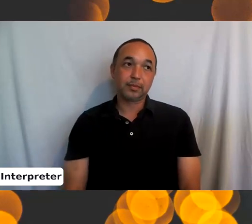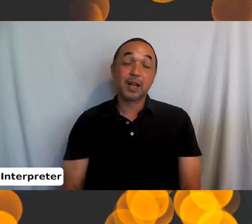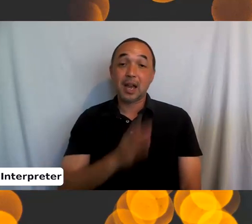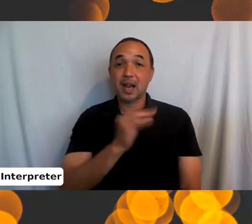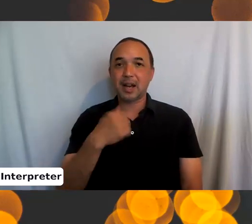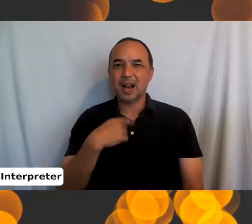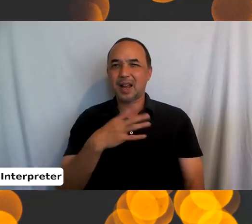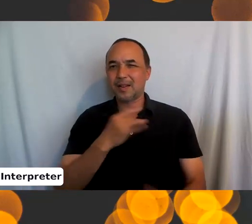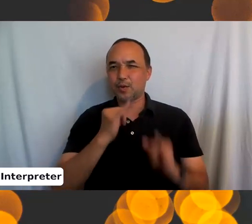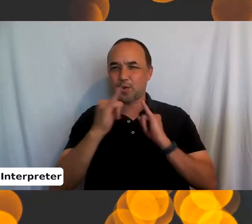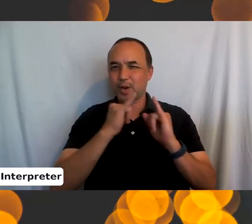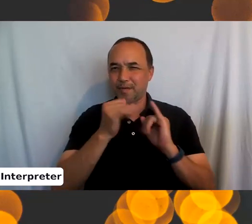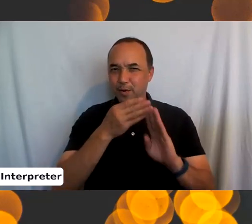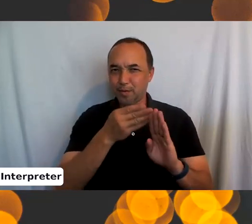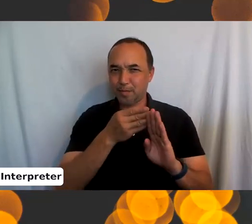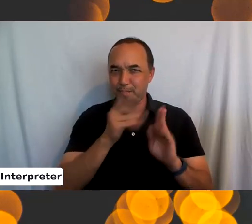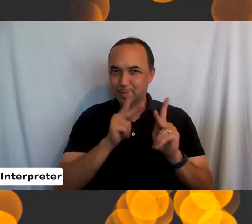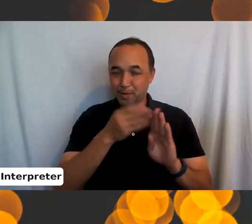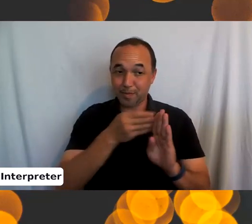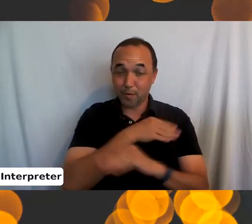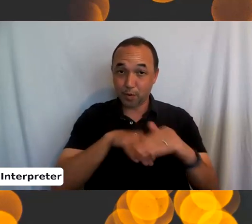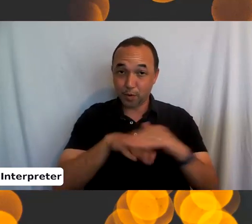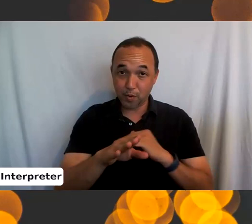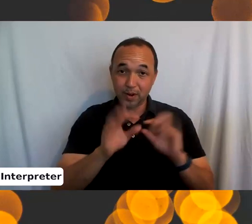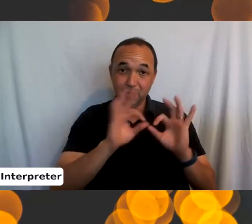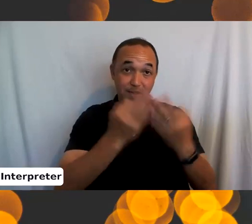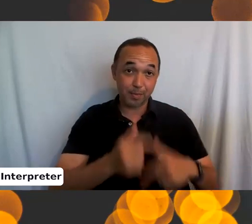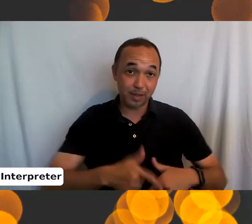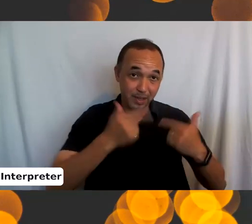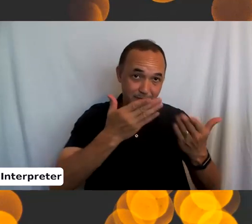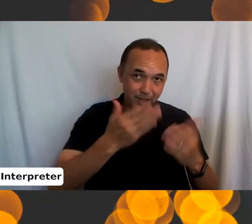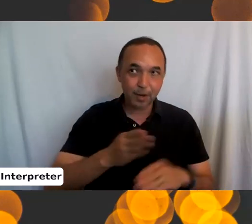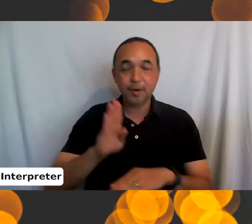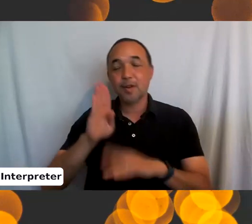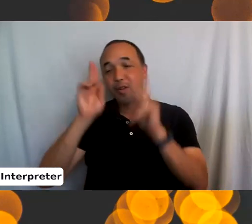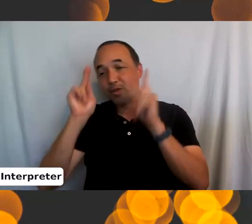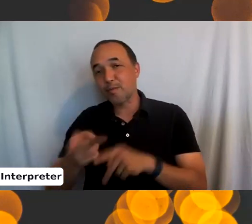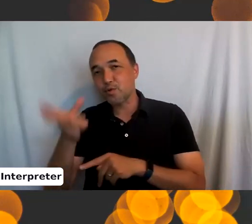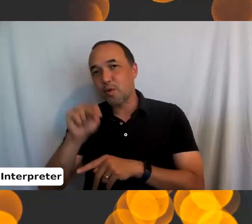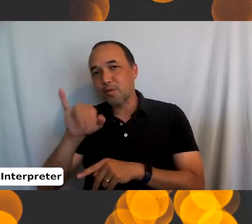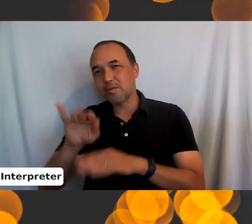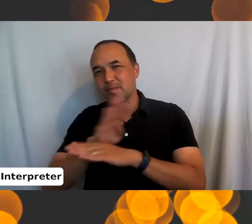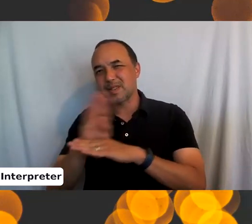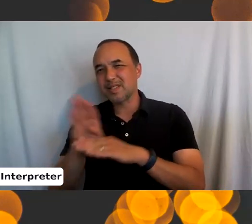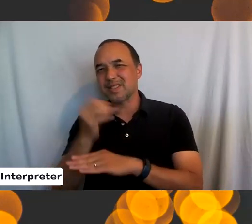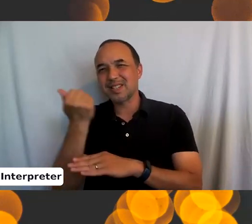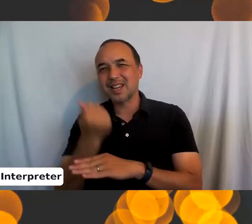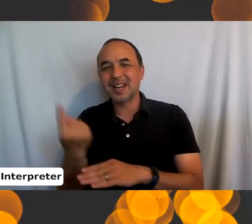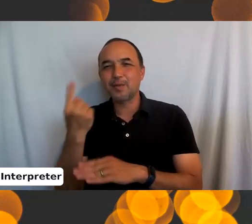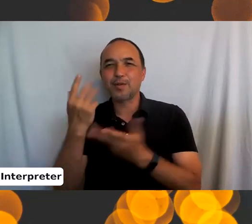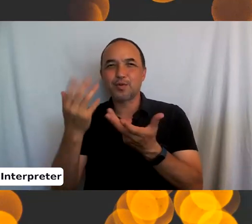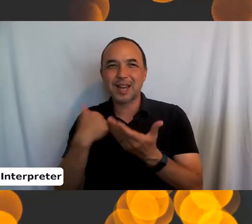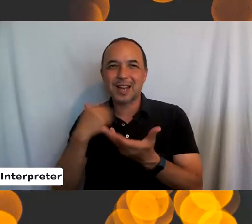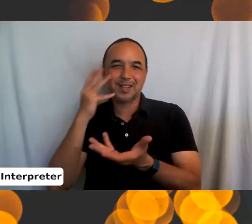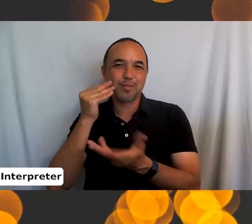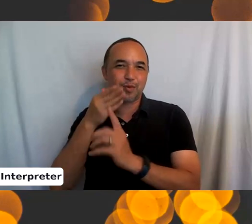the family, business owners, anyone who's had experiences there. You really want to get kind of a handle on what's happened